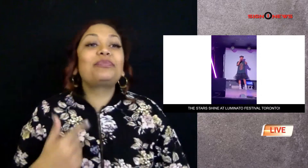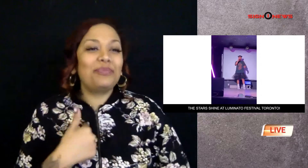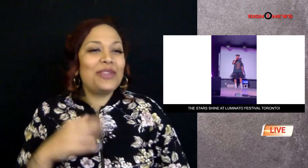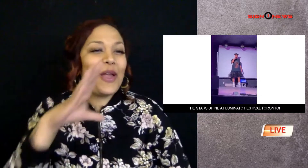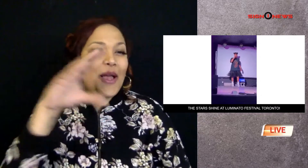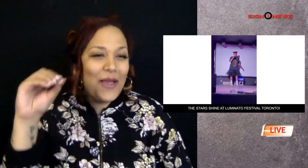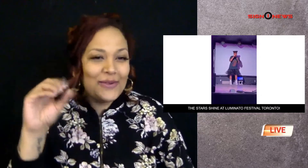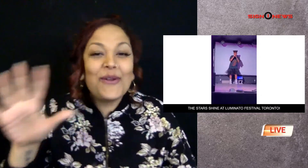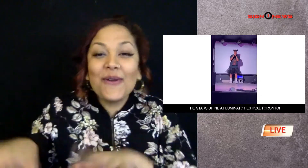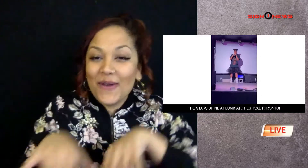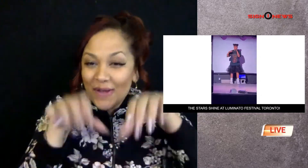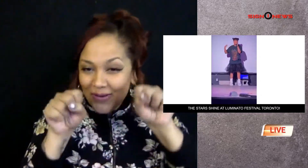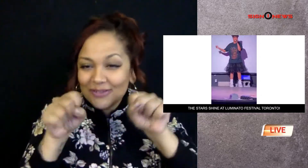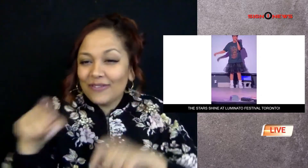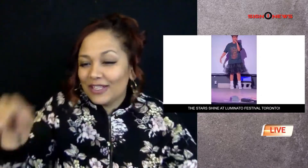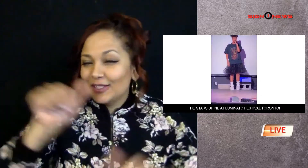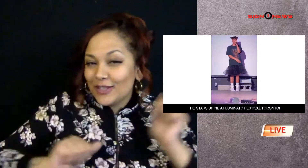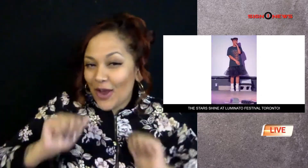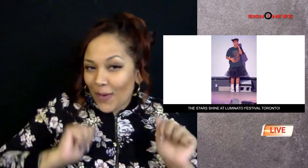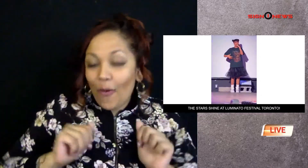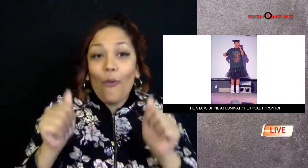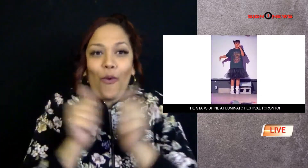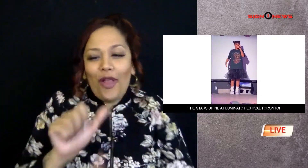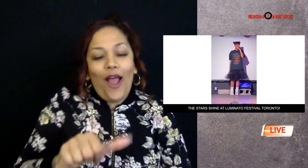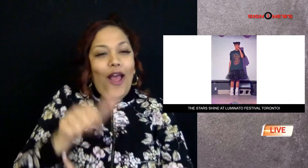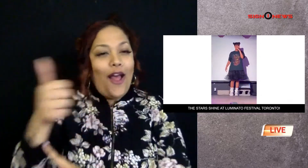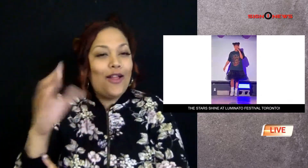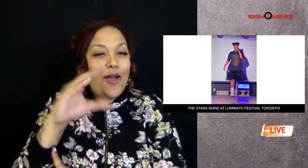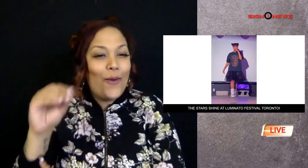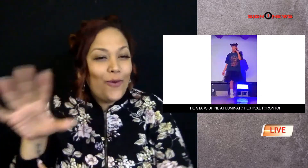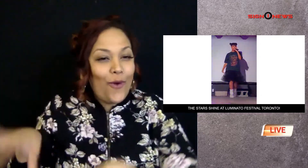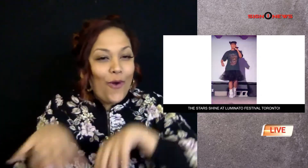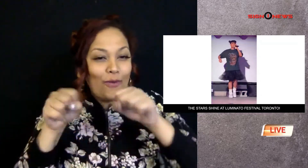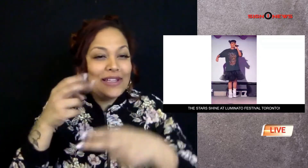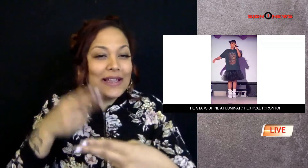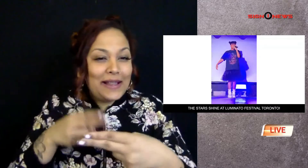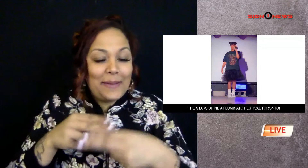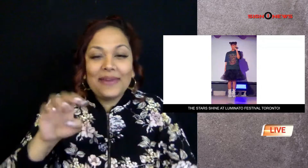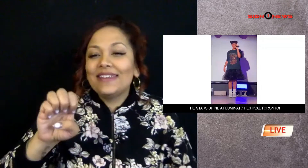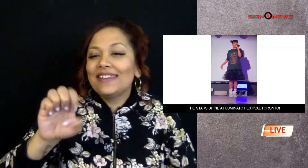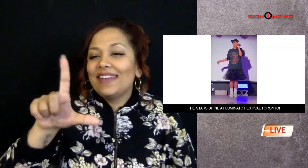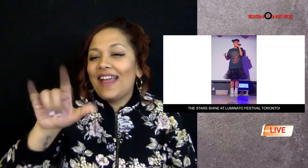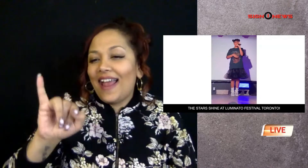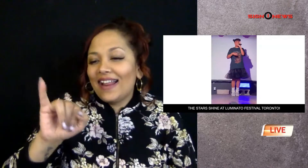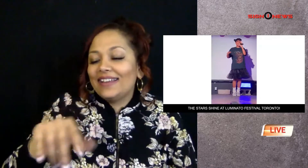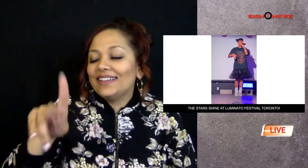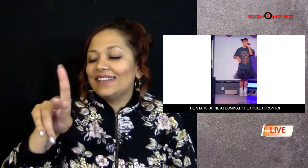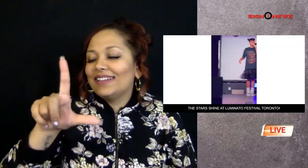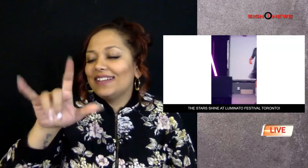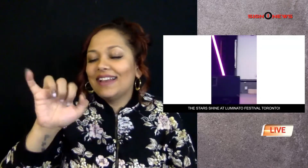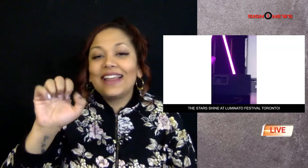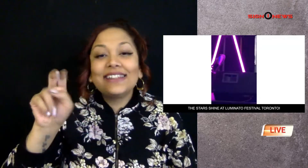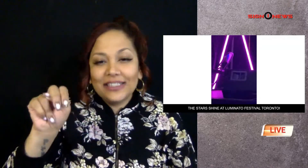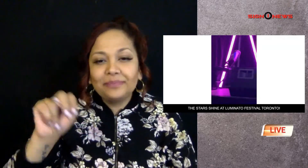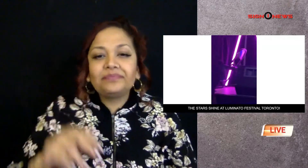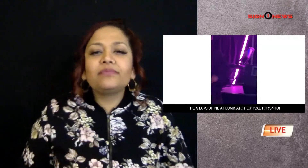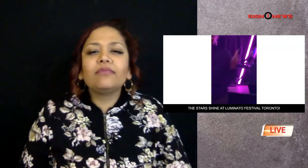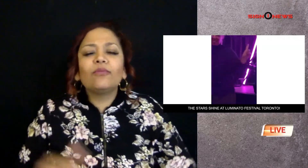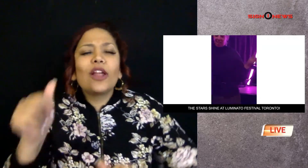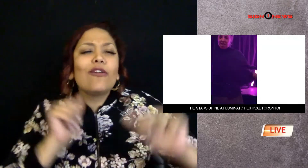Cabaret. I was the co-host of the show along with Eli